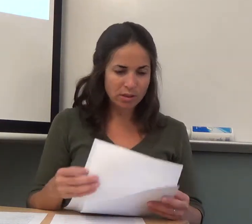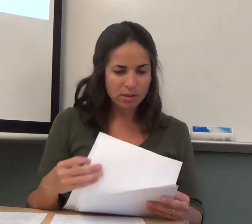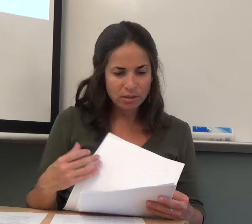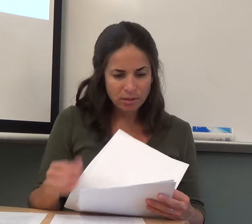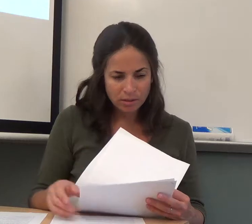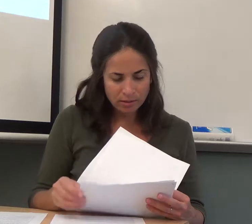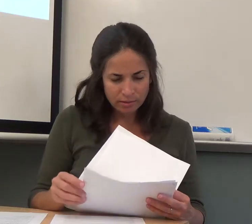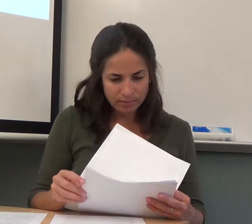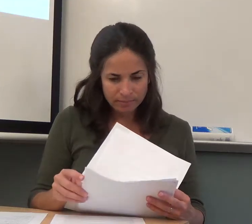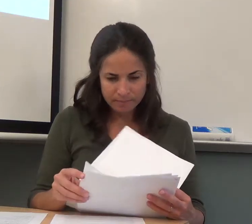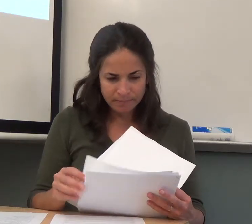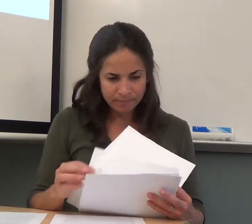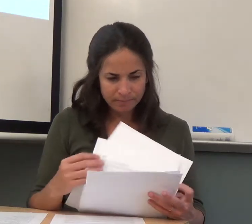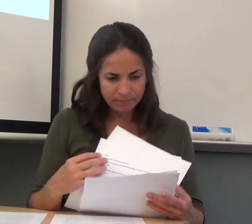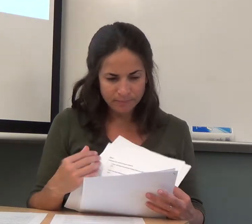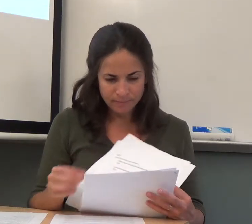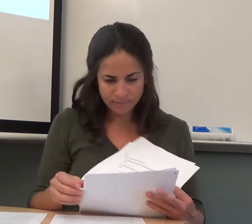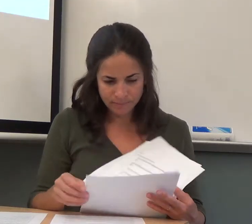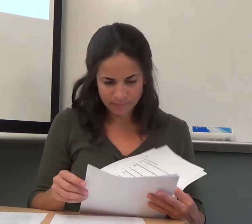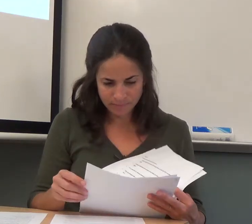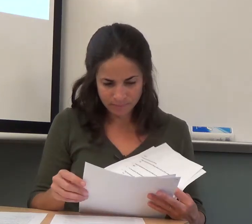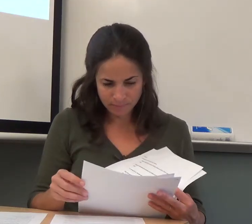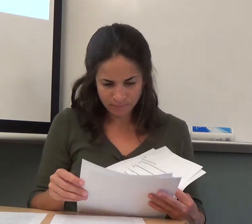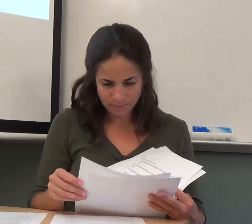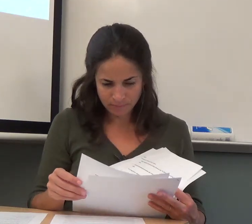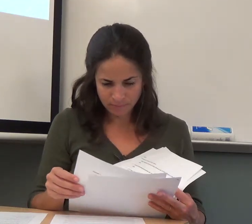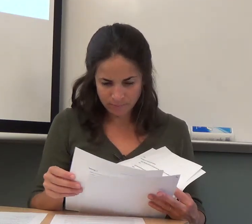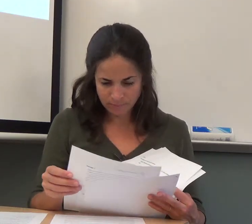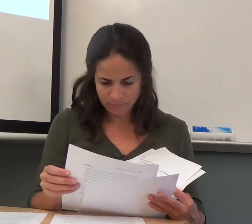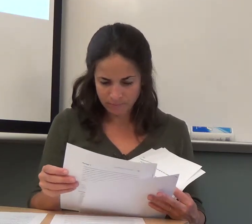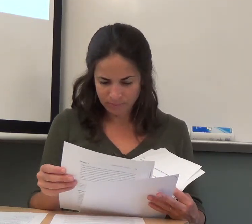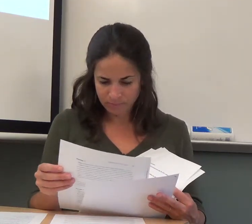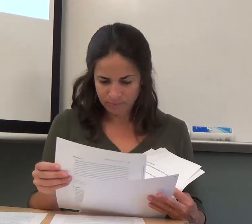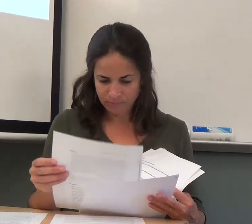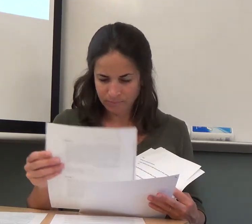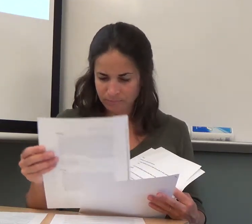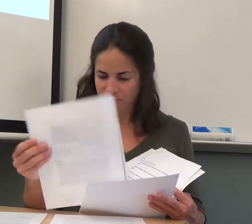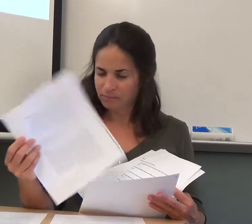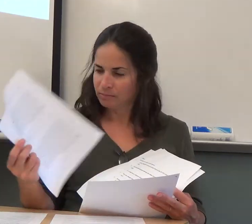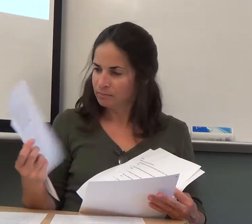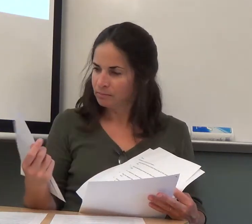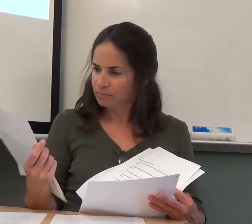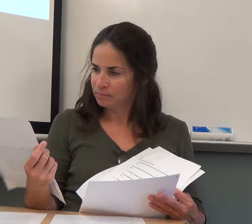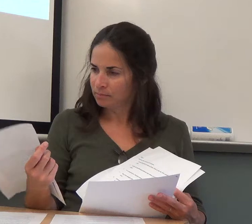We'll keep working at it. If you didn't get a high score, don't panic. Doesn't mean you're not passing the class.